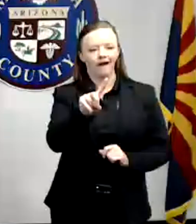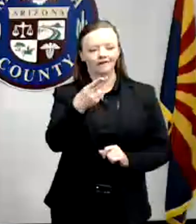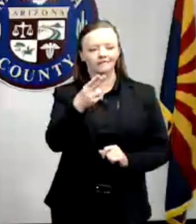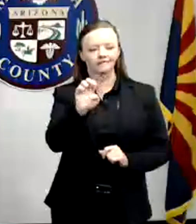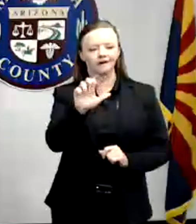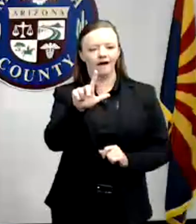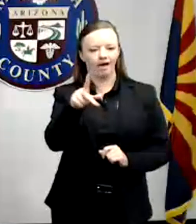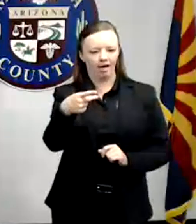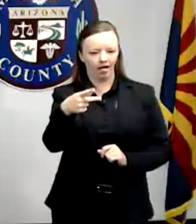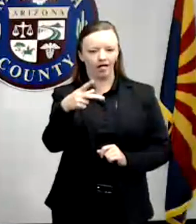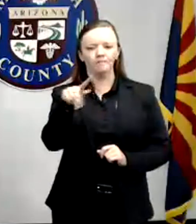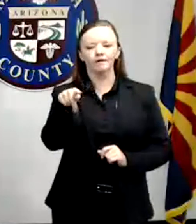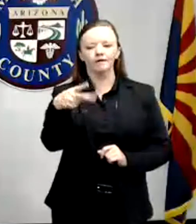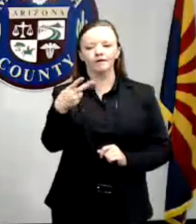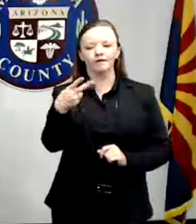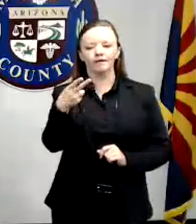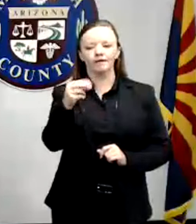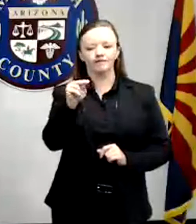that is